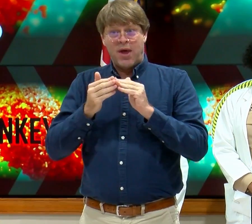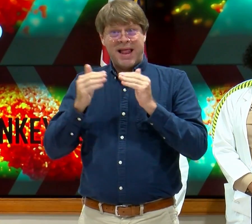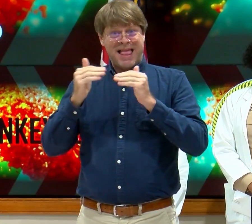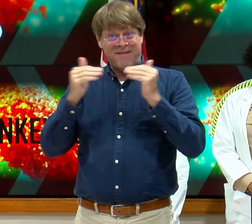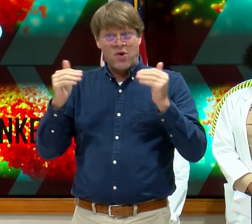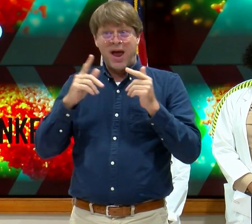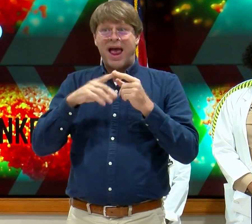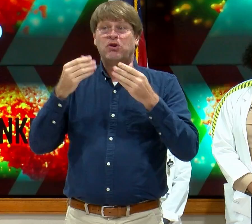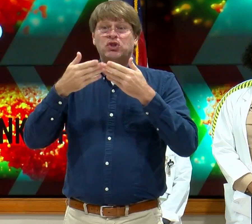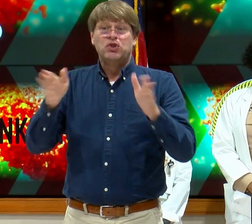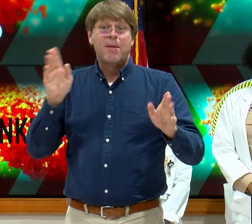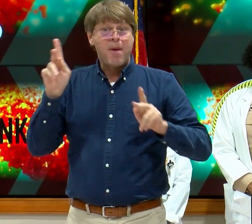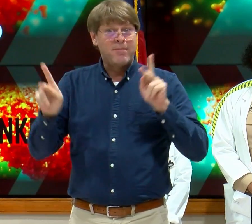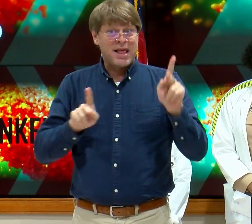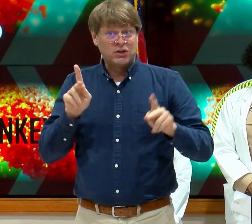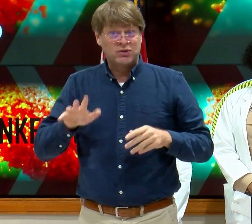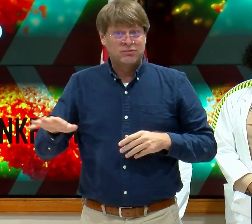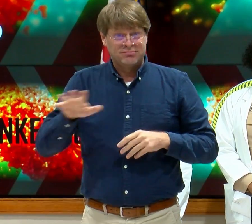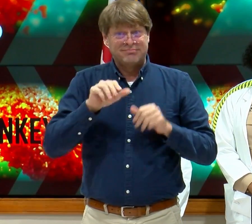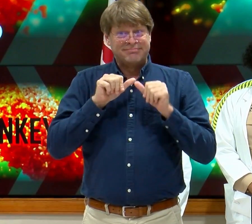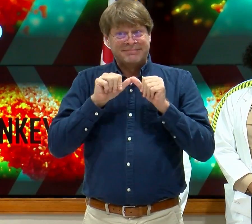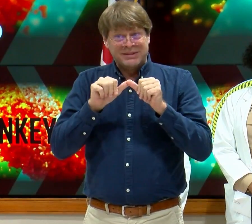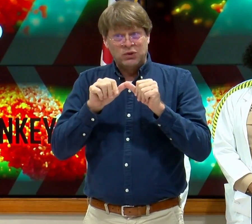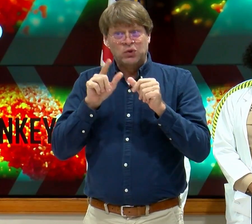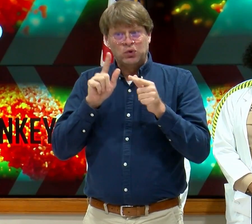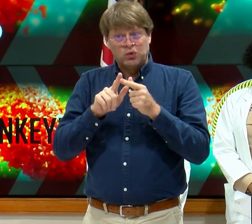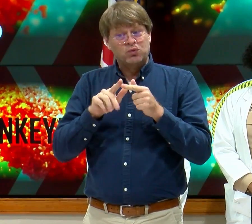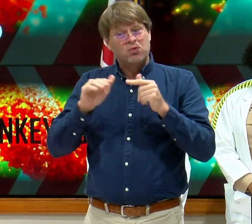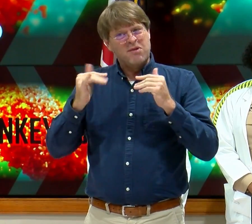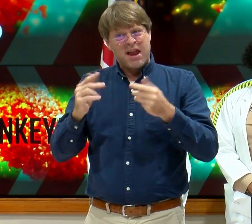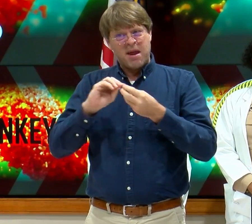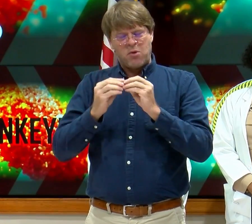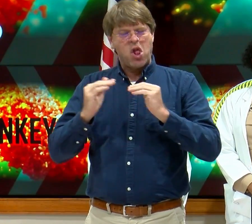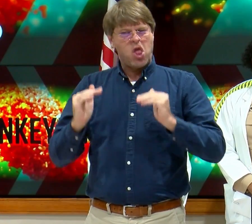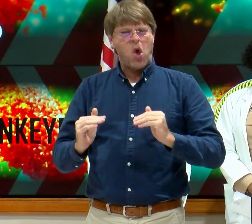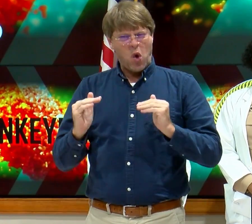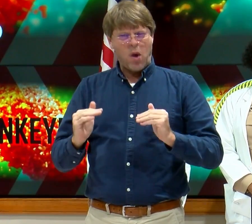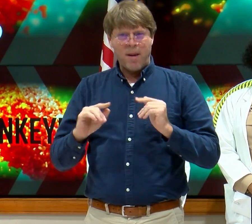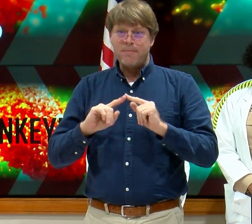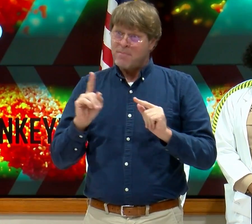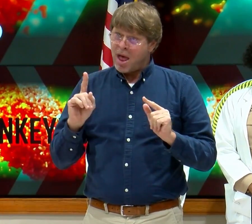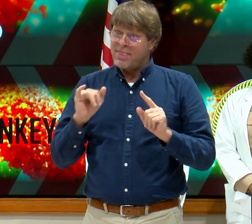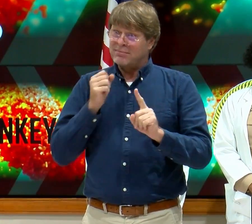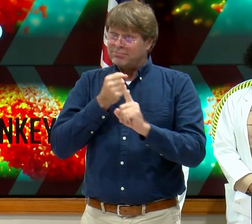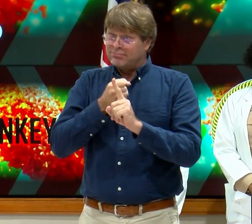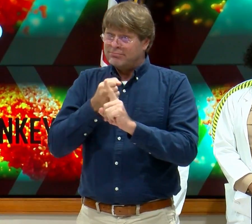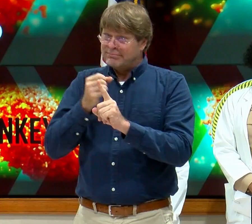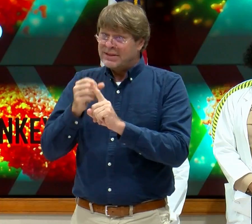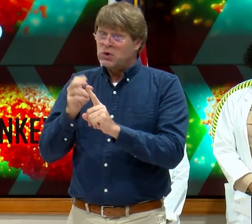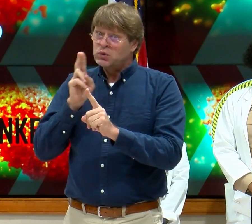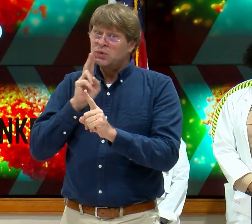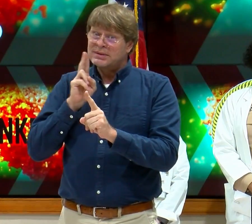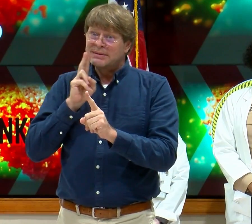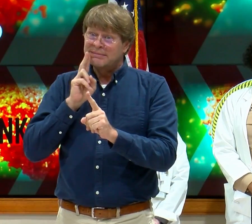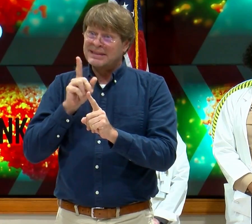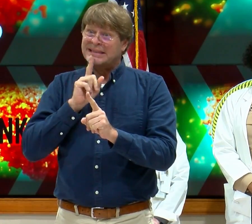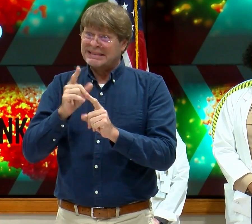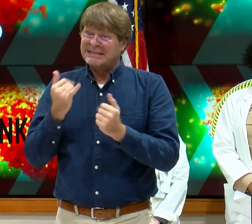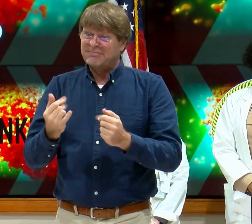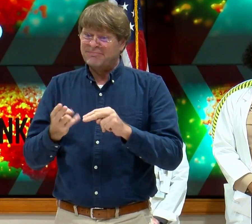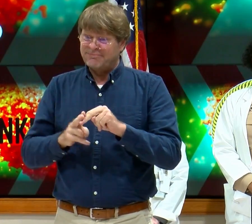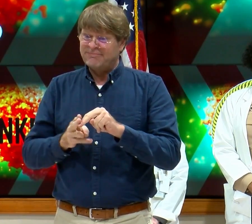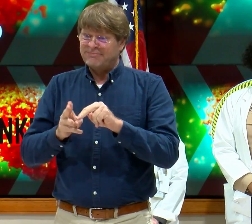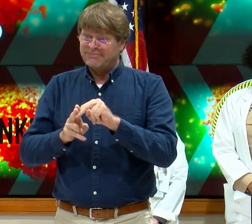to the general population continues to remain low, but the number of cases in the Houston area is